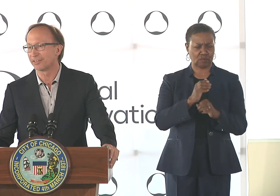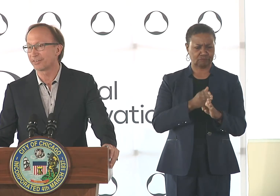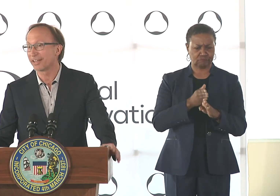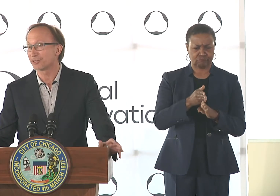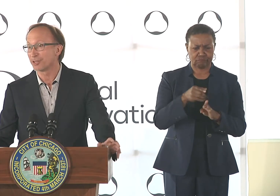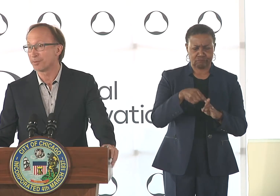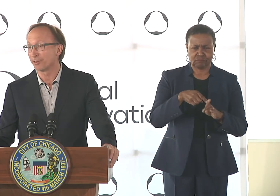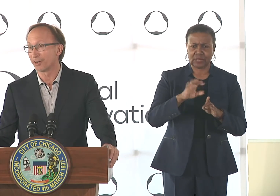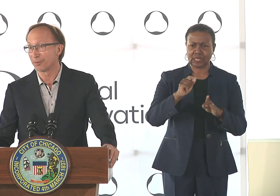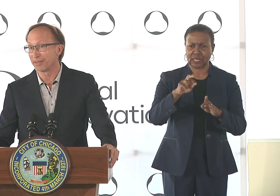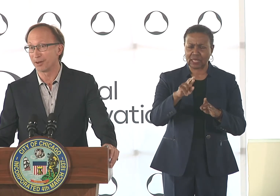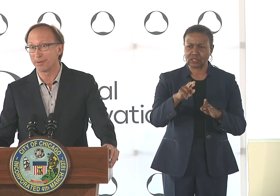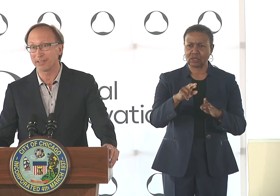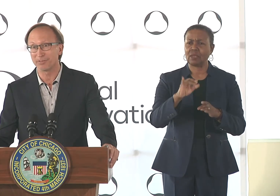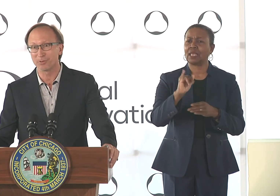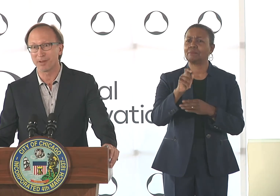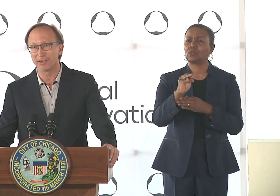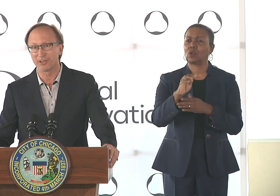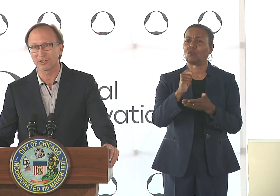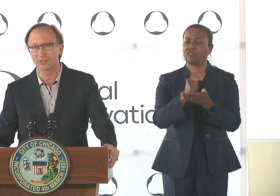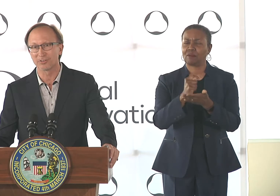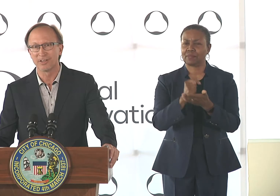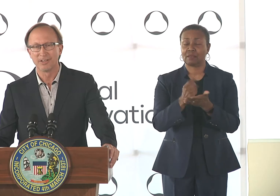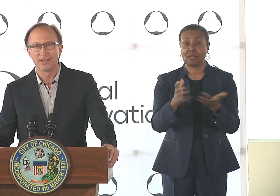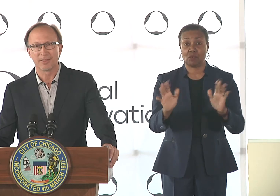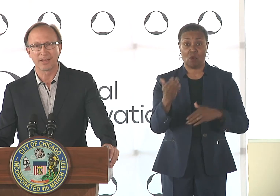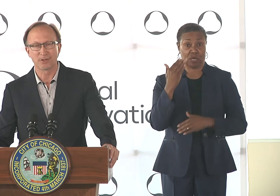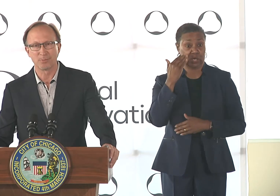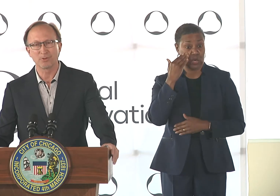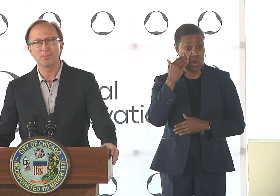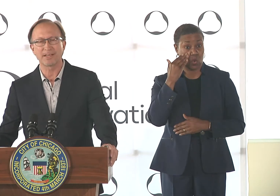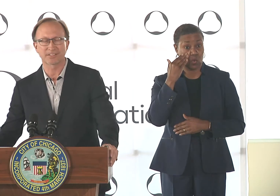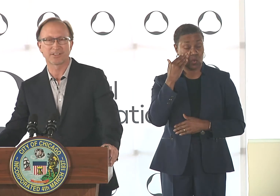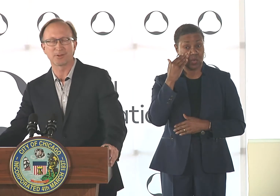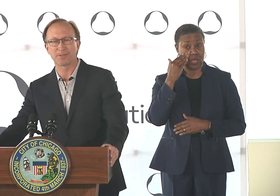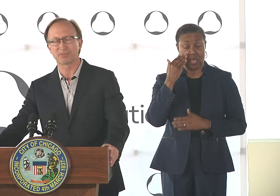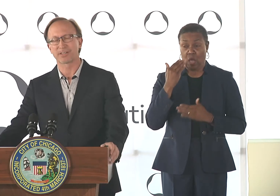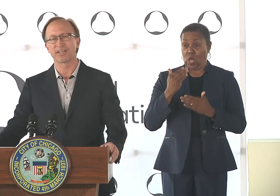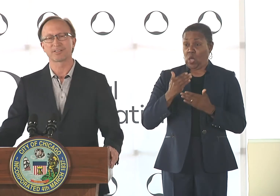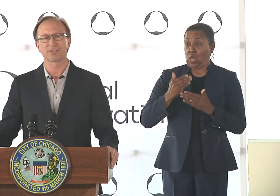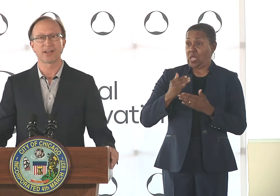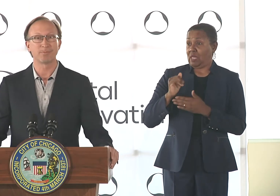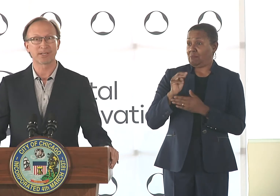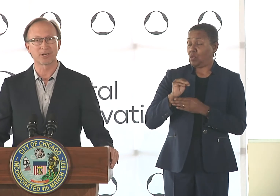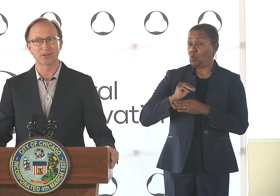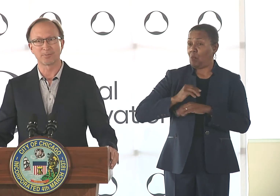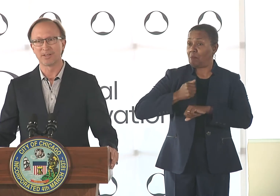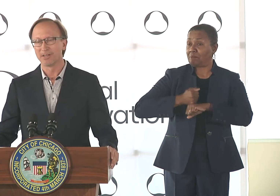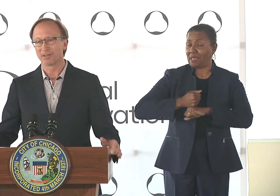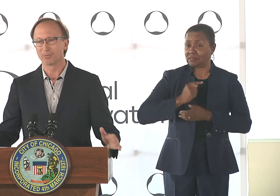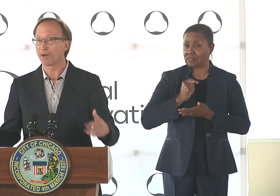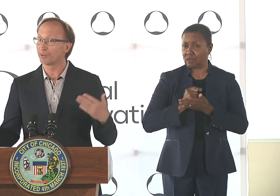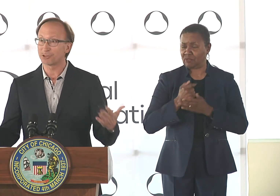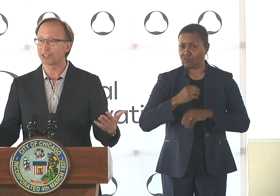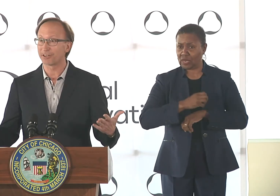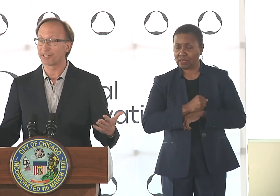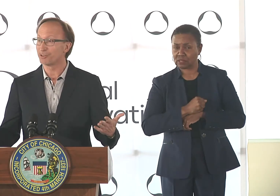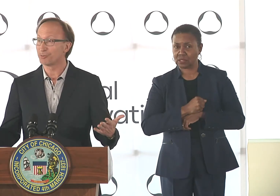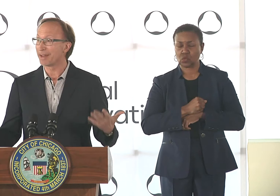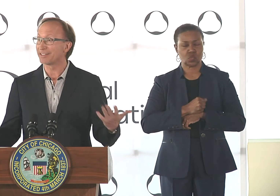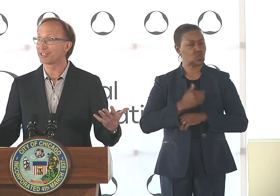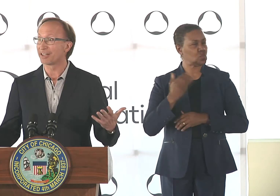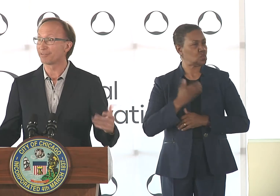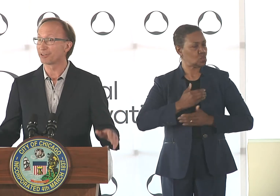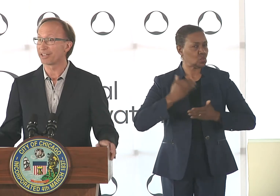area of cancer immunotherapy. Now, many of you may know that immune-based therapies for cancer have become a revolutionary